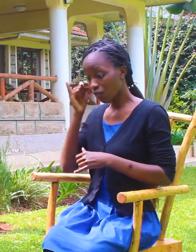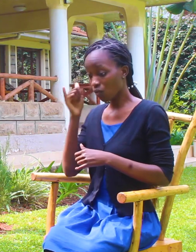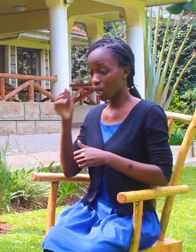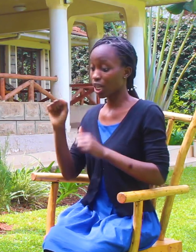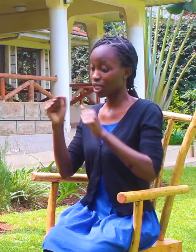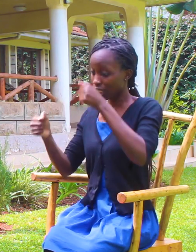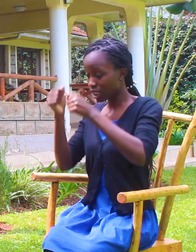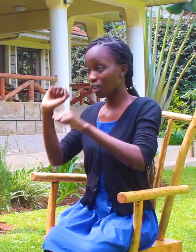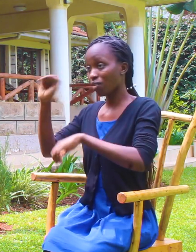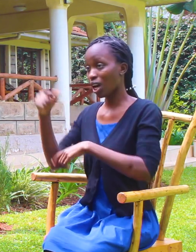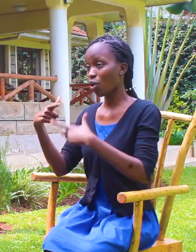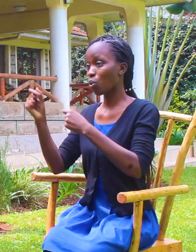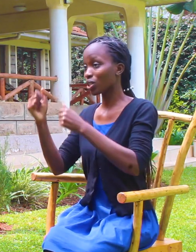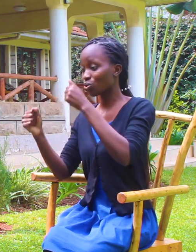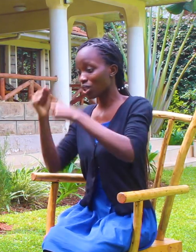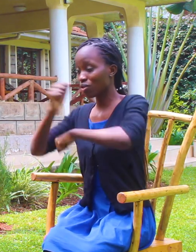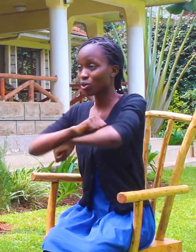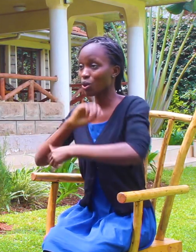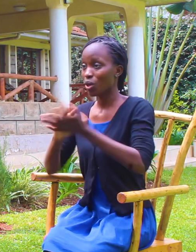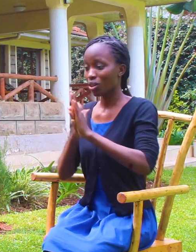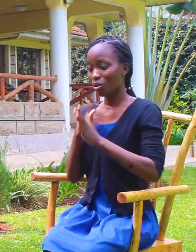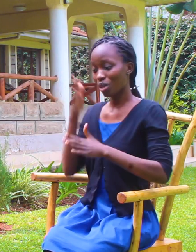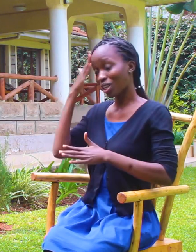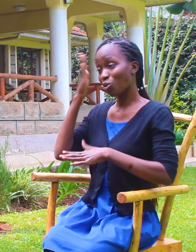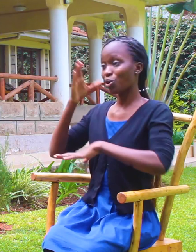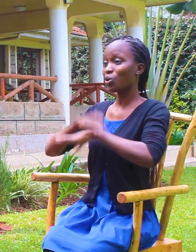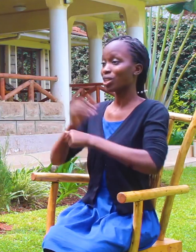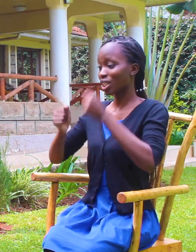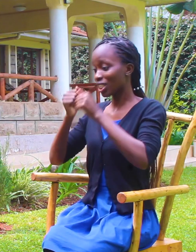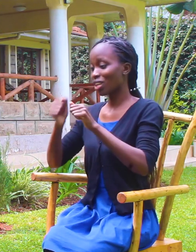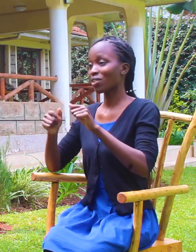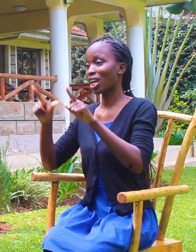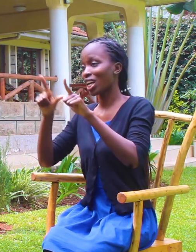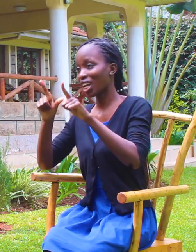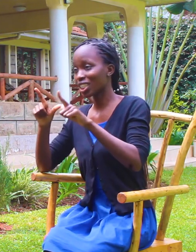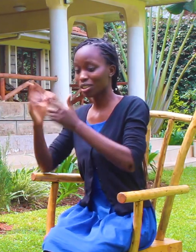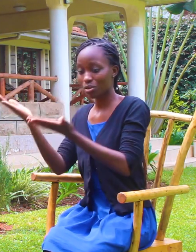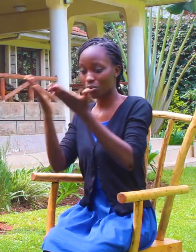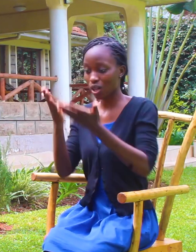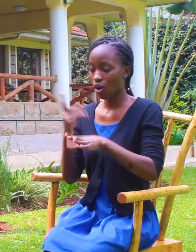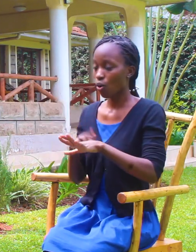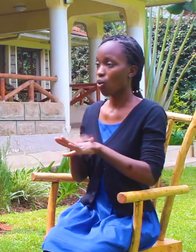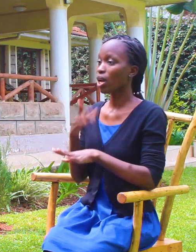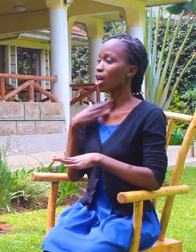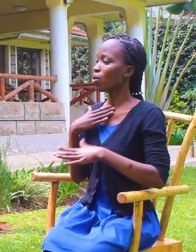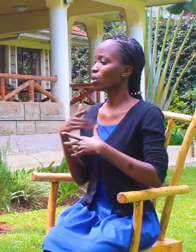school. Without my knowledge, she got her driving license. She brought it here. When I want, she can drive me to wherever I